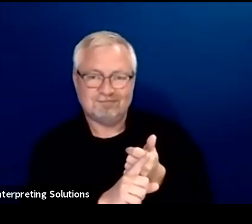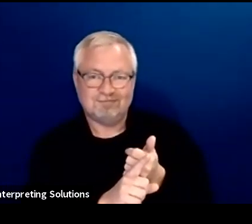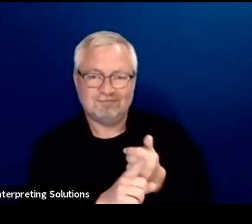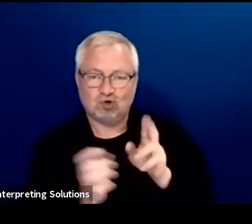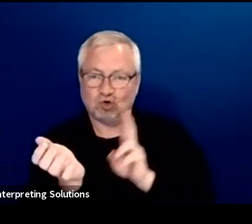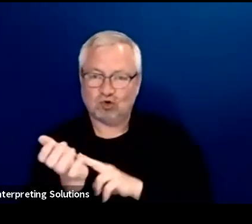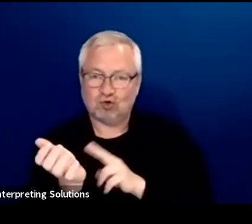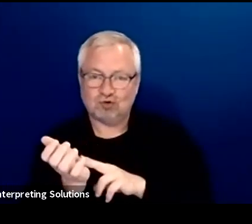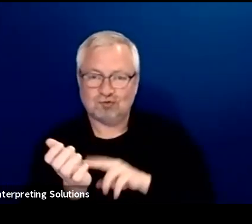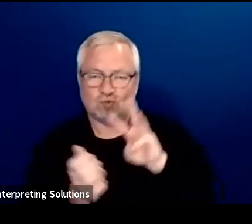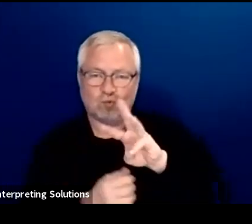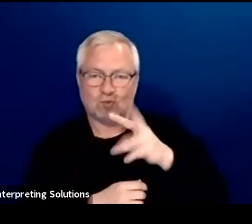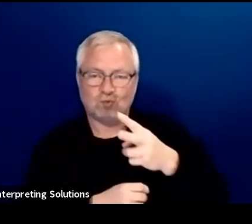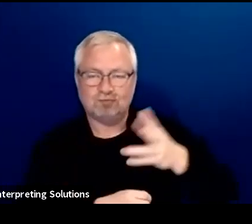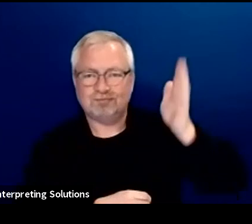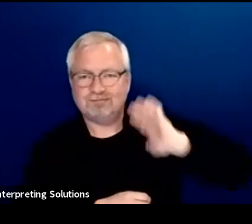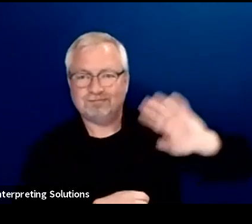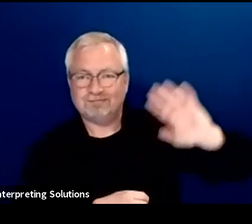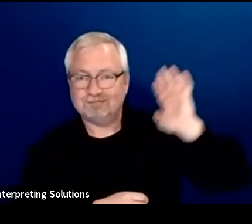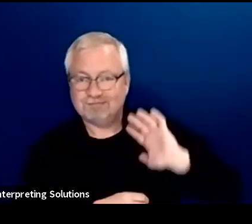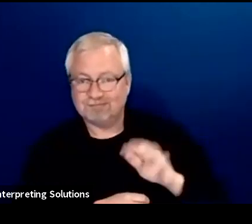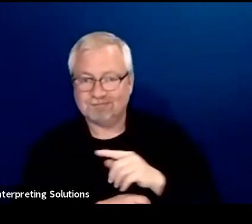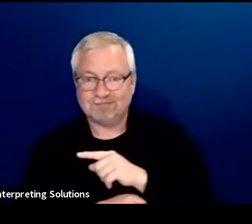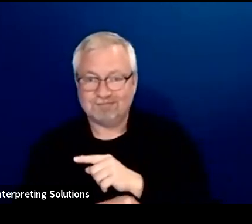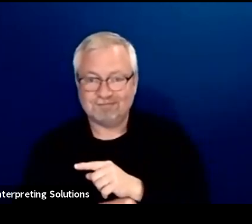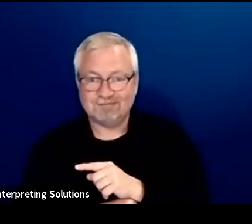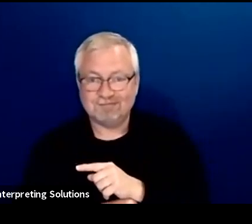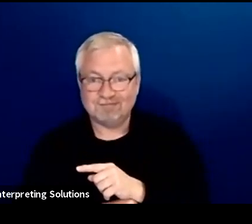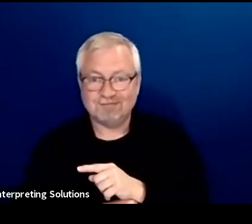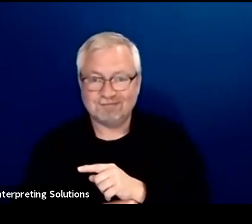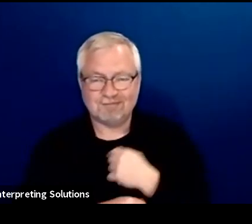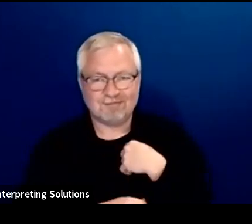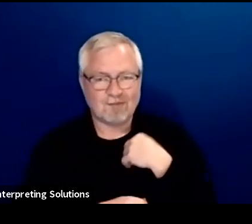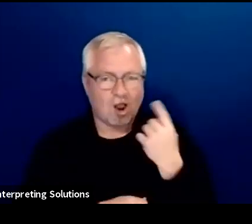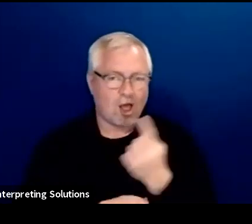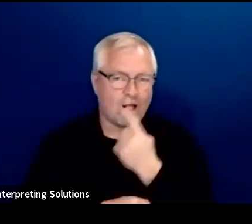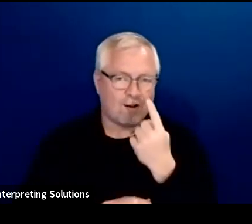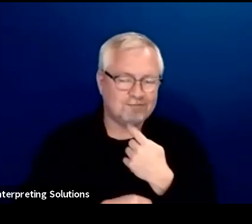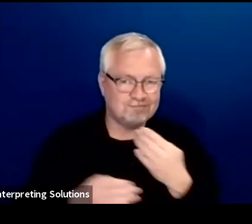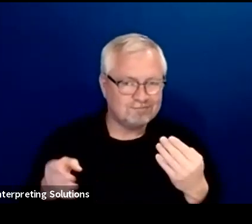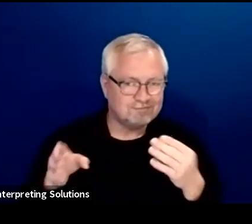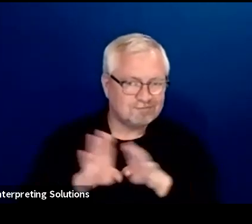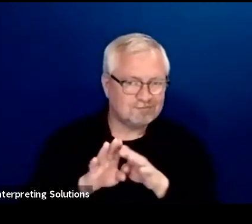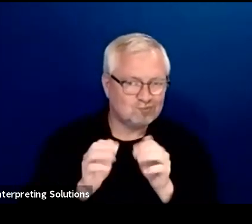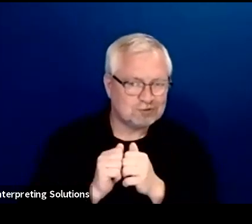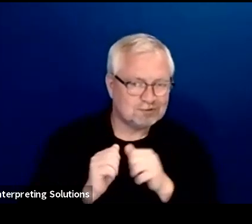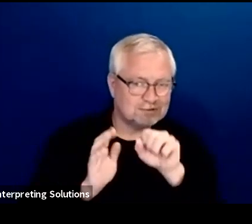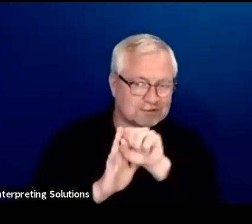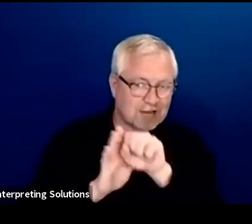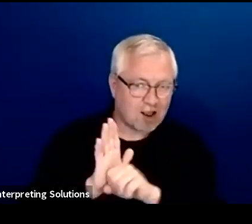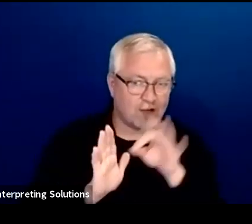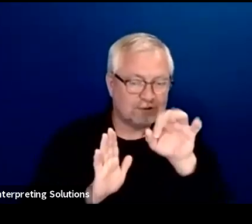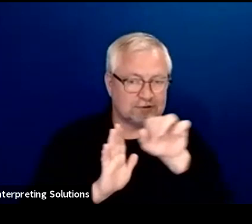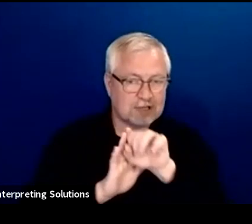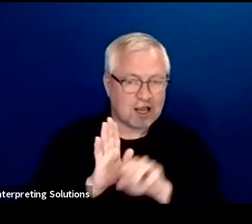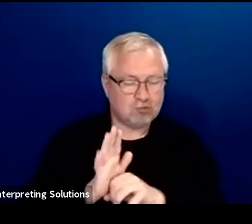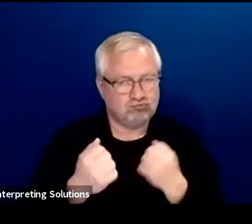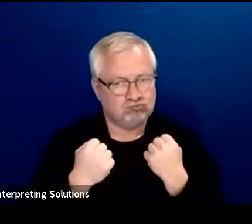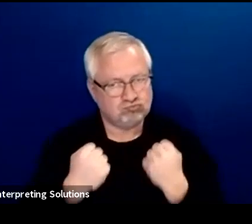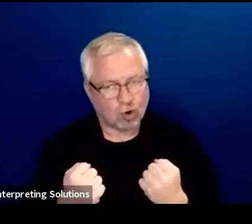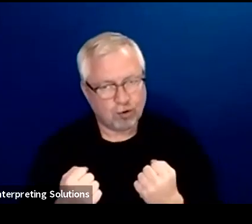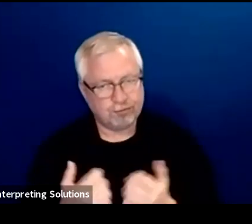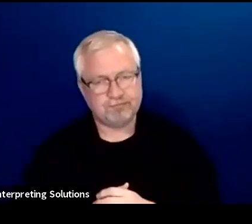last night, and then I always close the state of the state, and I said the state is strong, resilient, and united. Wintergreen and